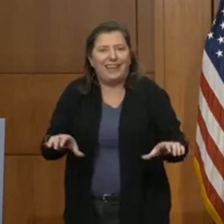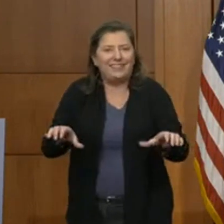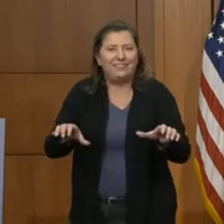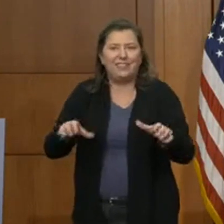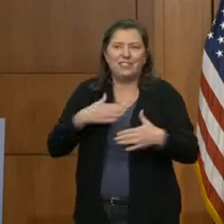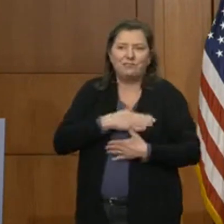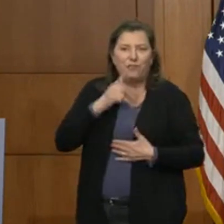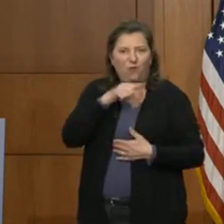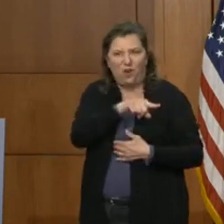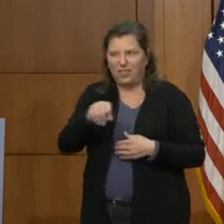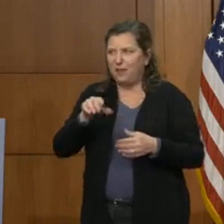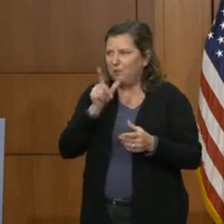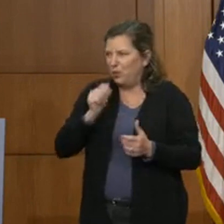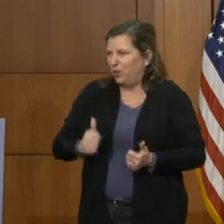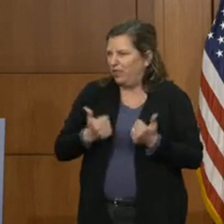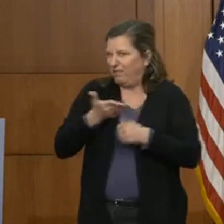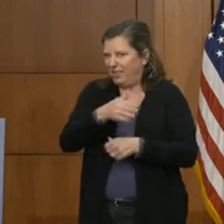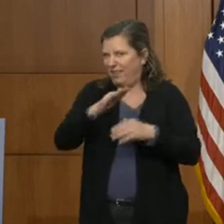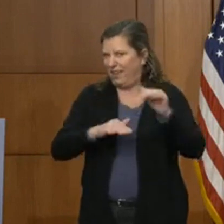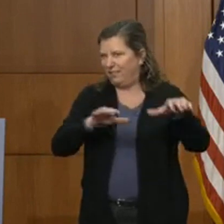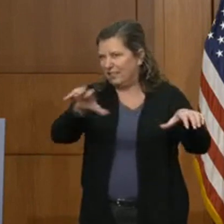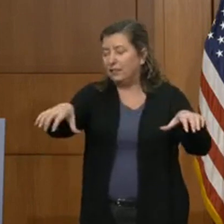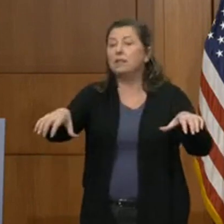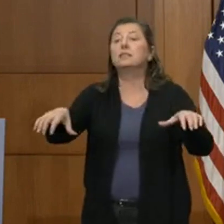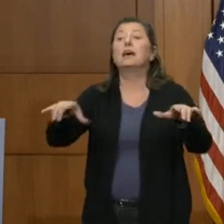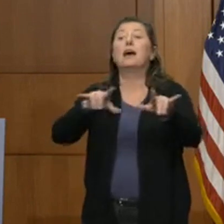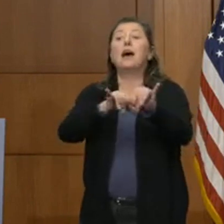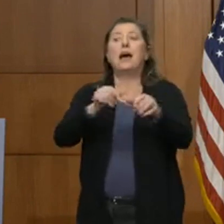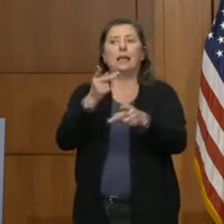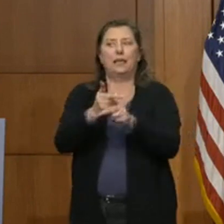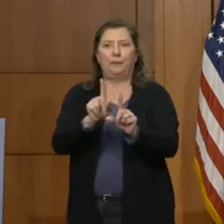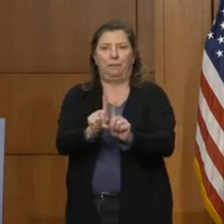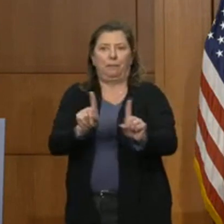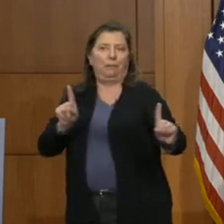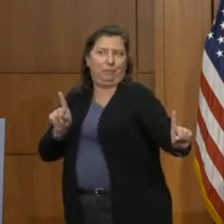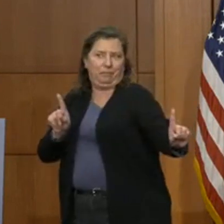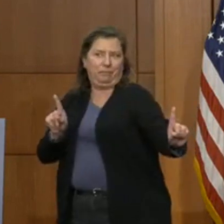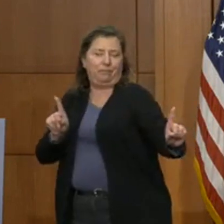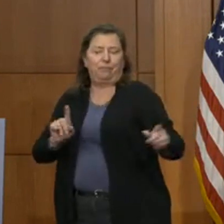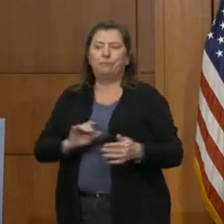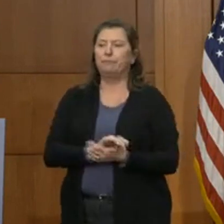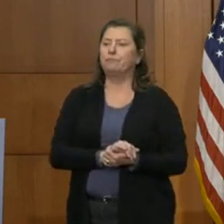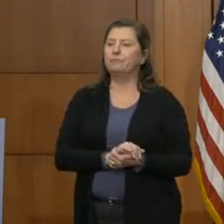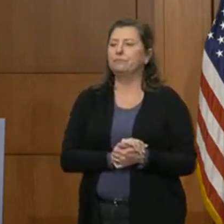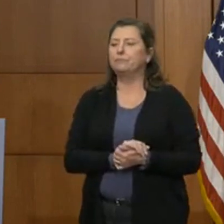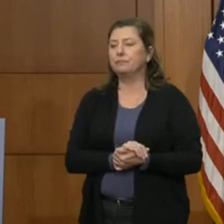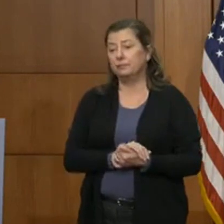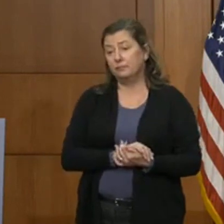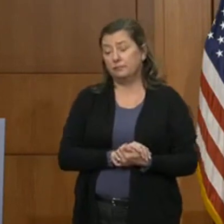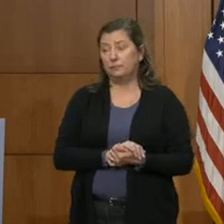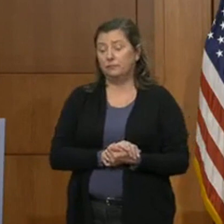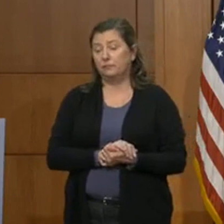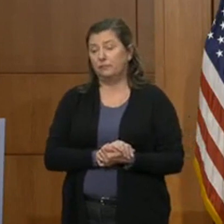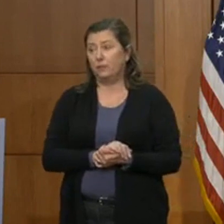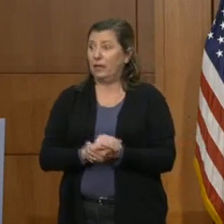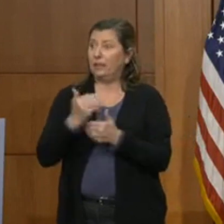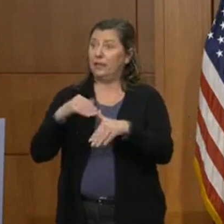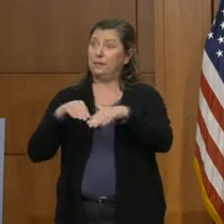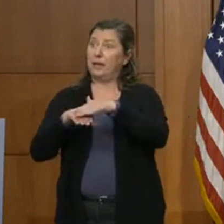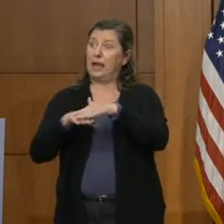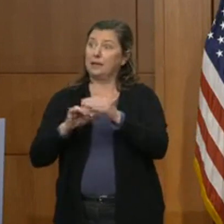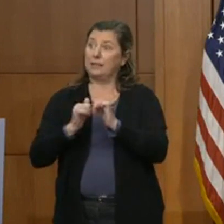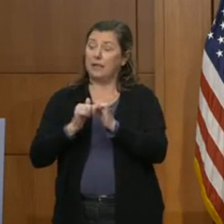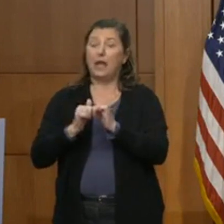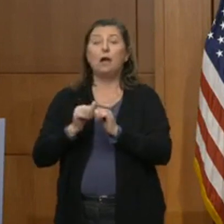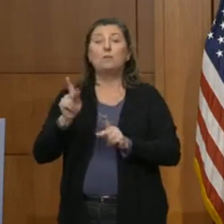the residents within the facilities, while at the same time maintaining the social distance. We restrict access by also asking that anyone entering